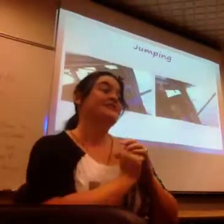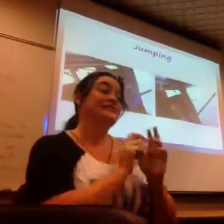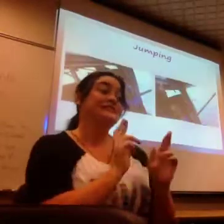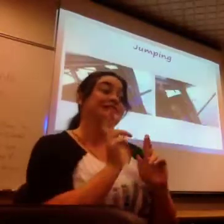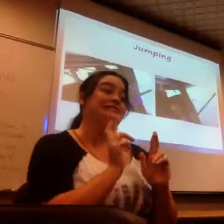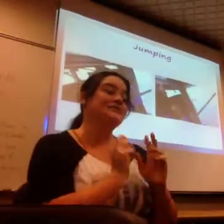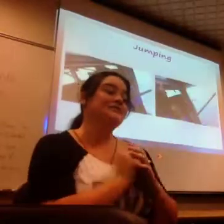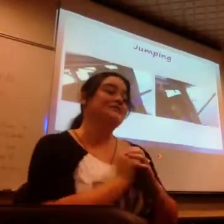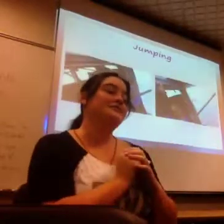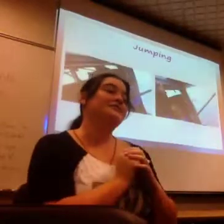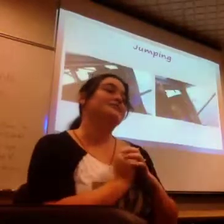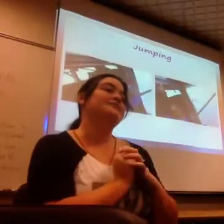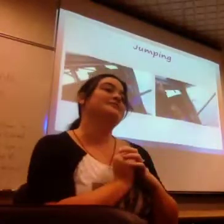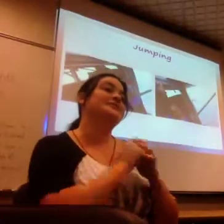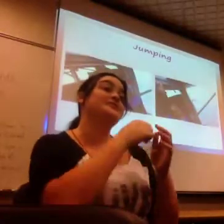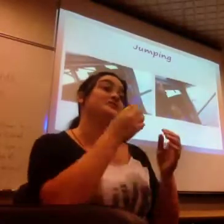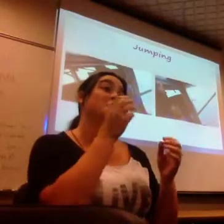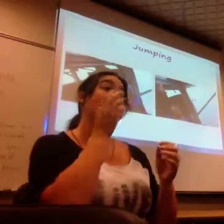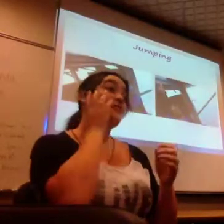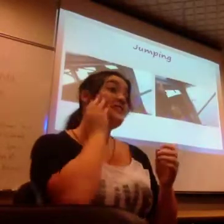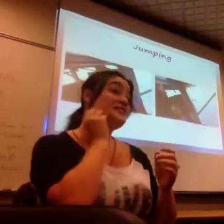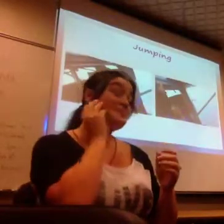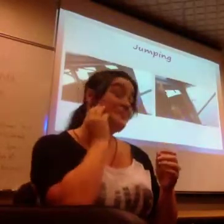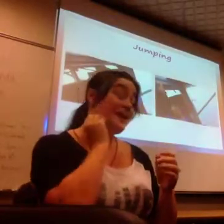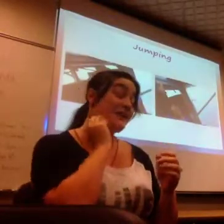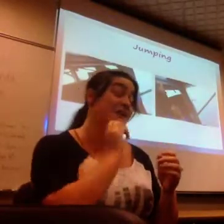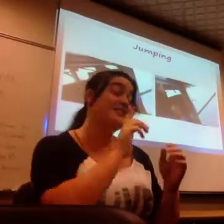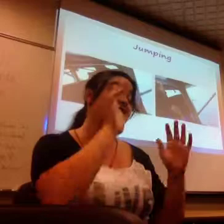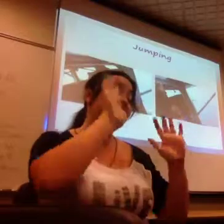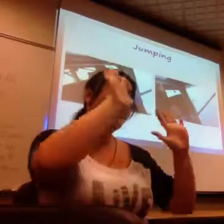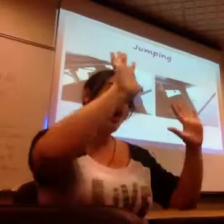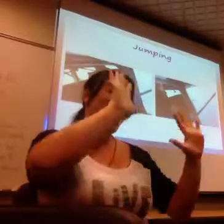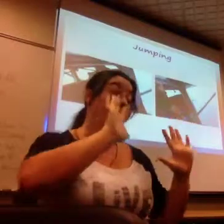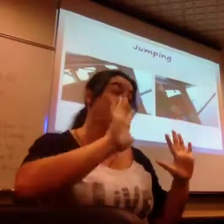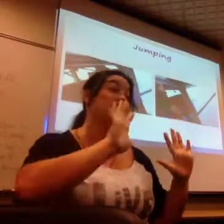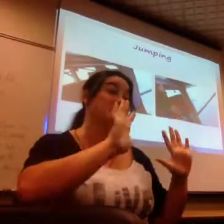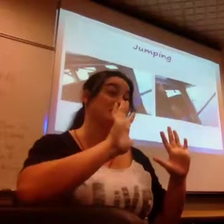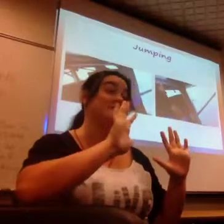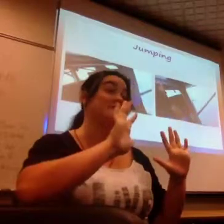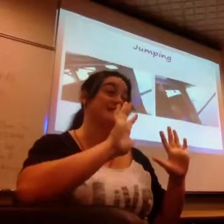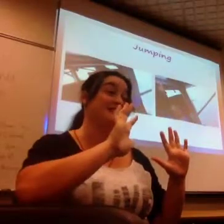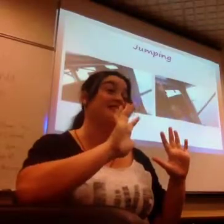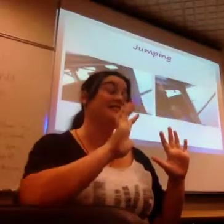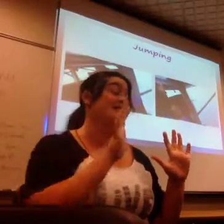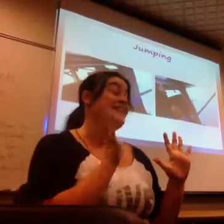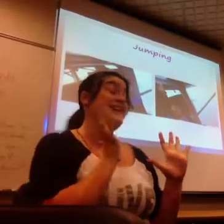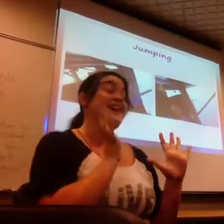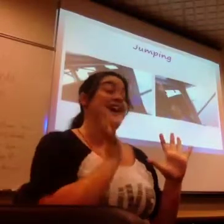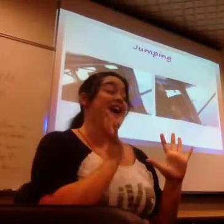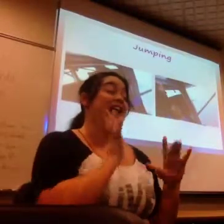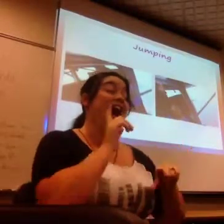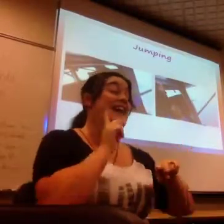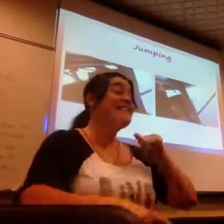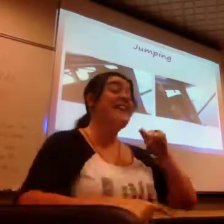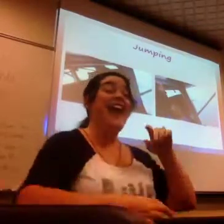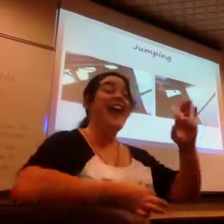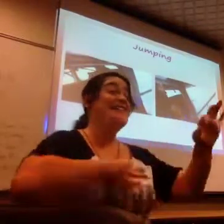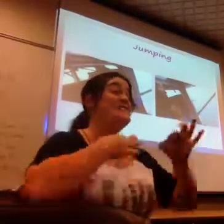And the experience is awesome. I don't even know how to explain it. But